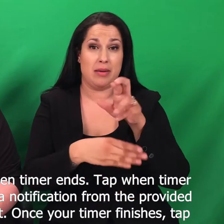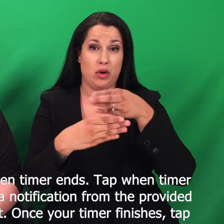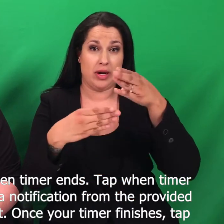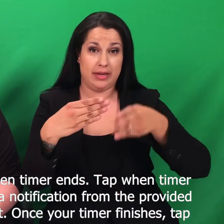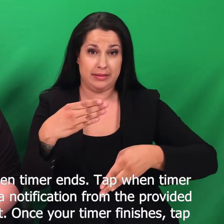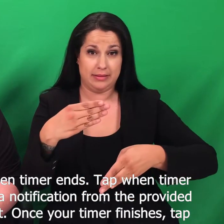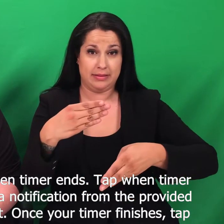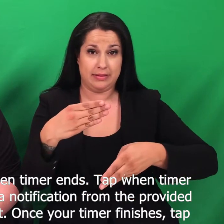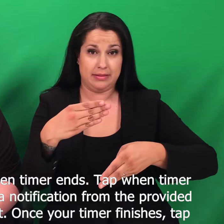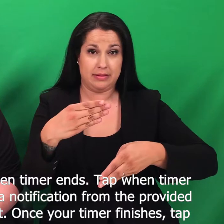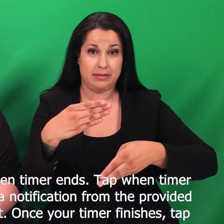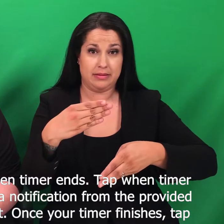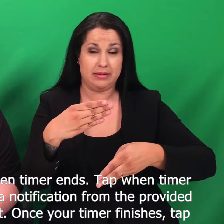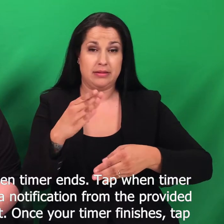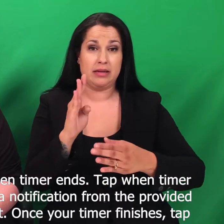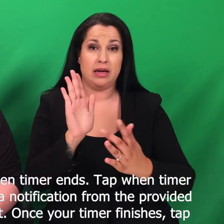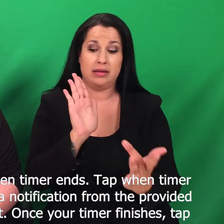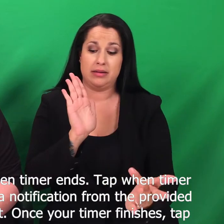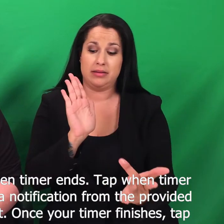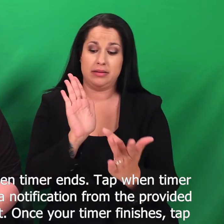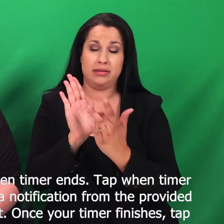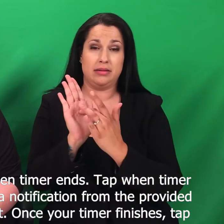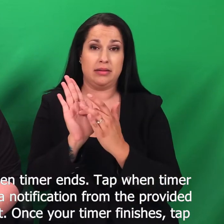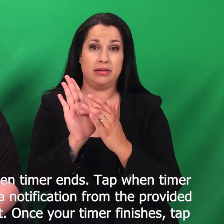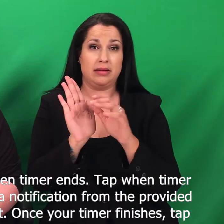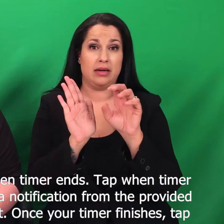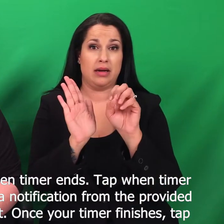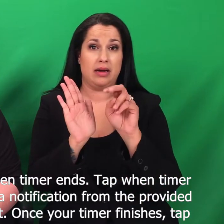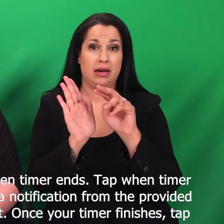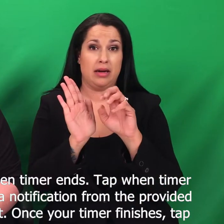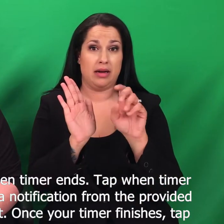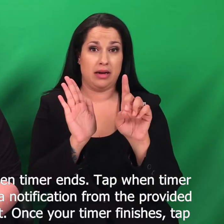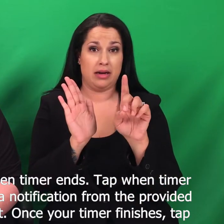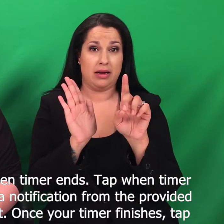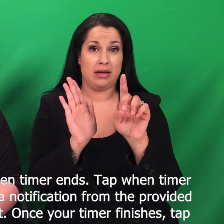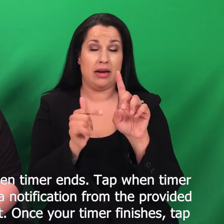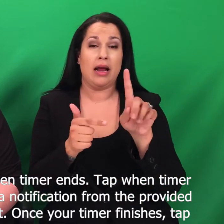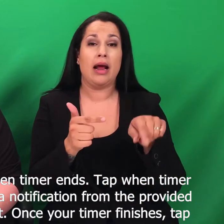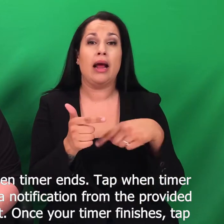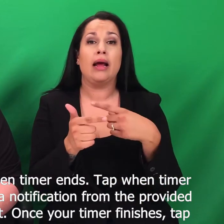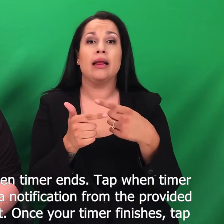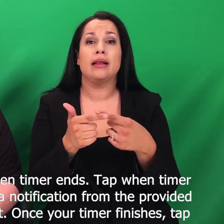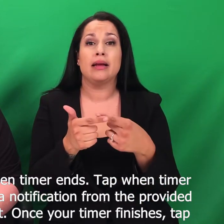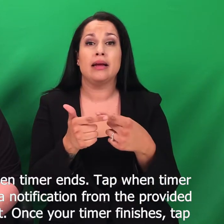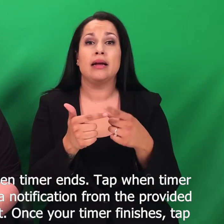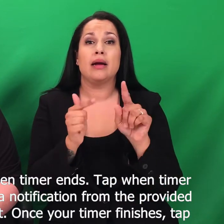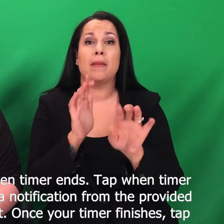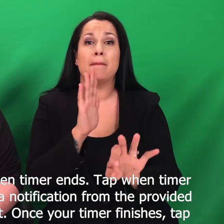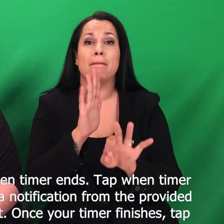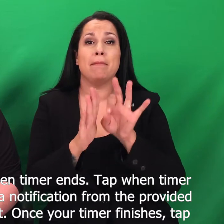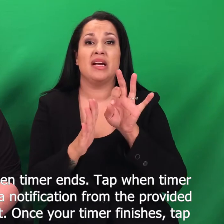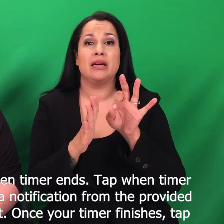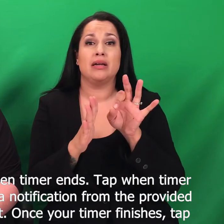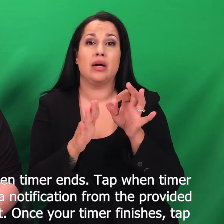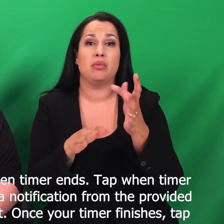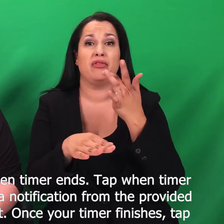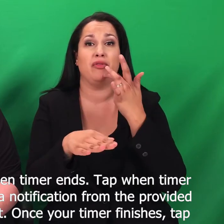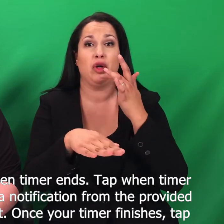Tap when timer ends, then select a notification from the provided list.